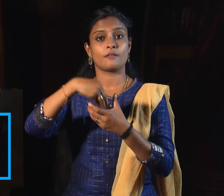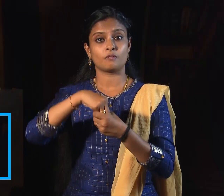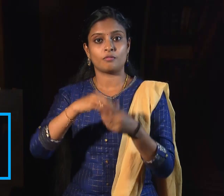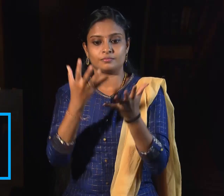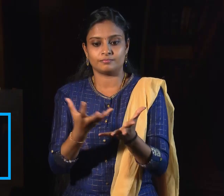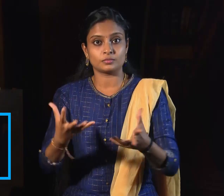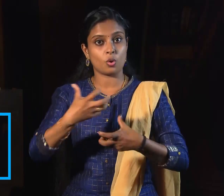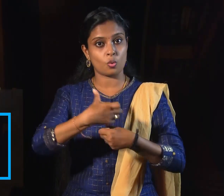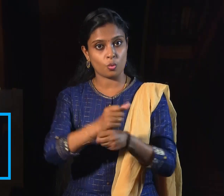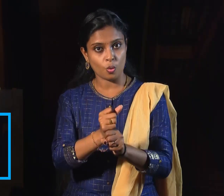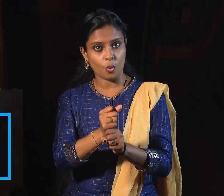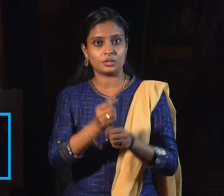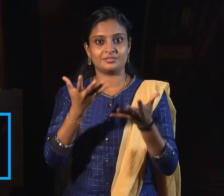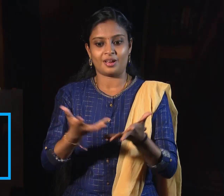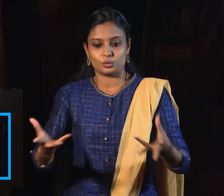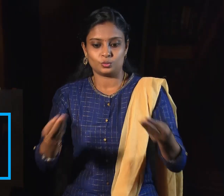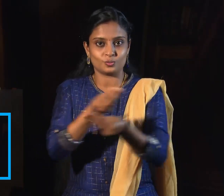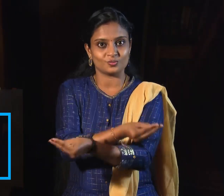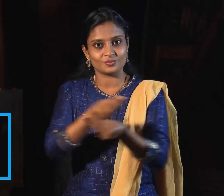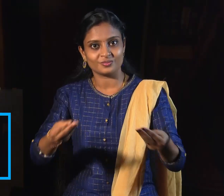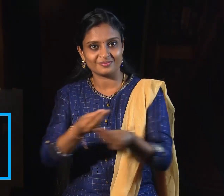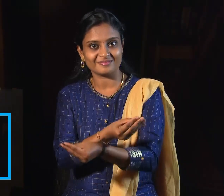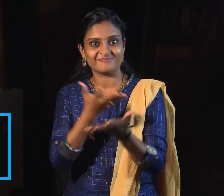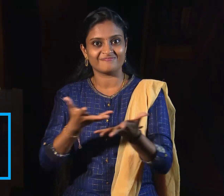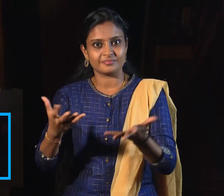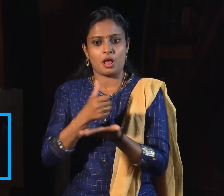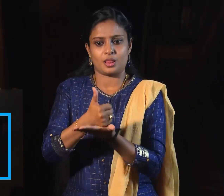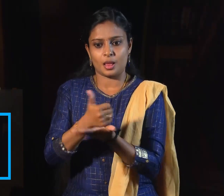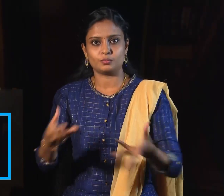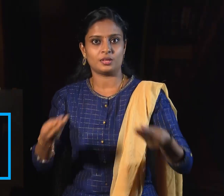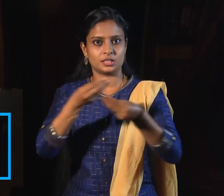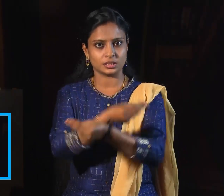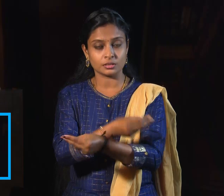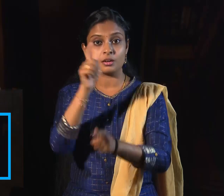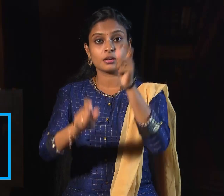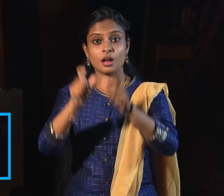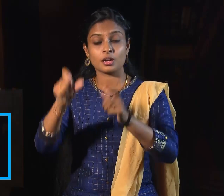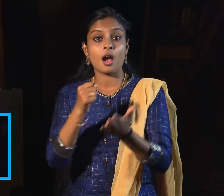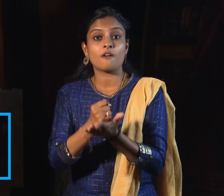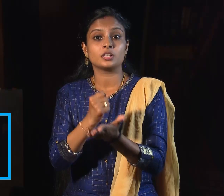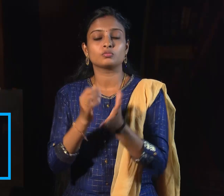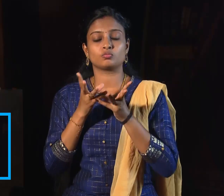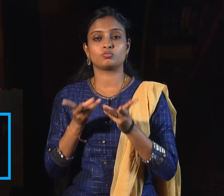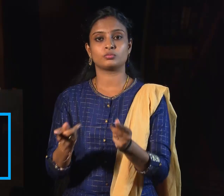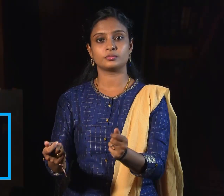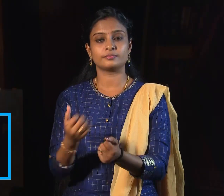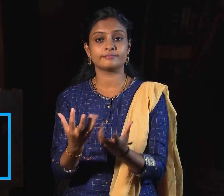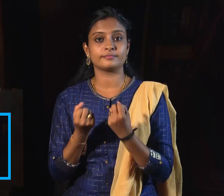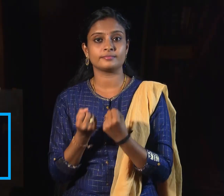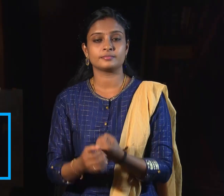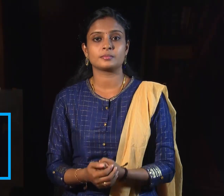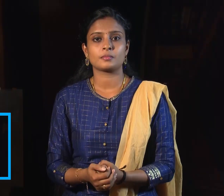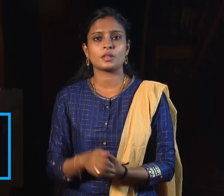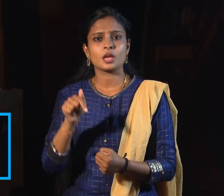production, distribution, and exchange of goods and services to satisfy the needs of people.